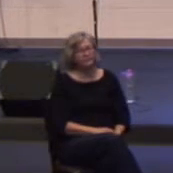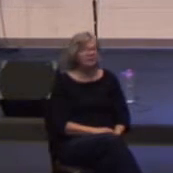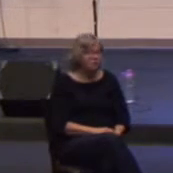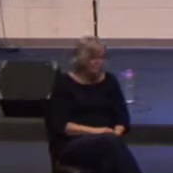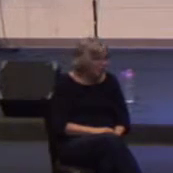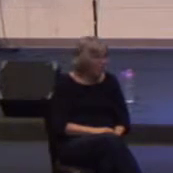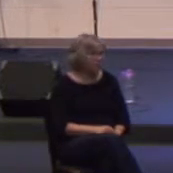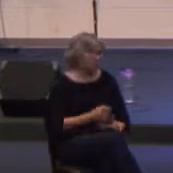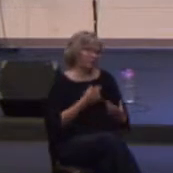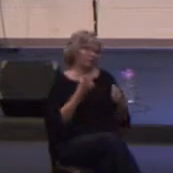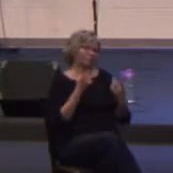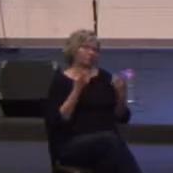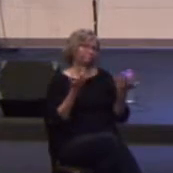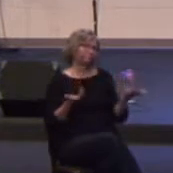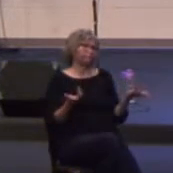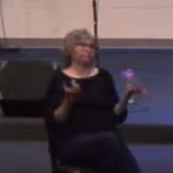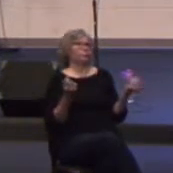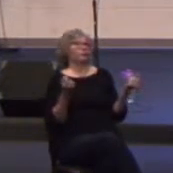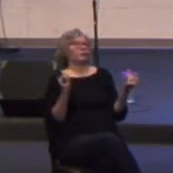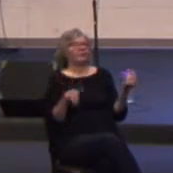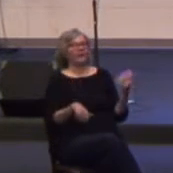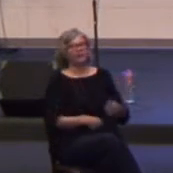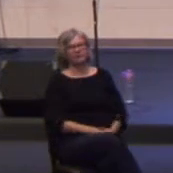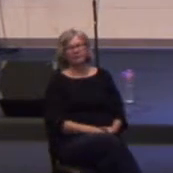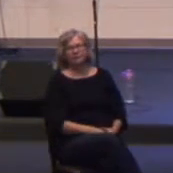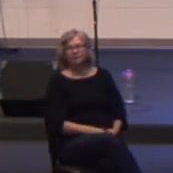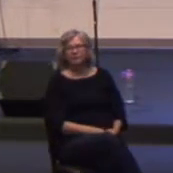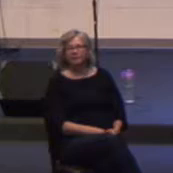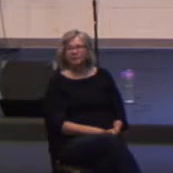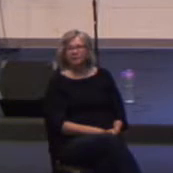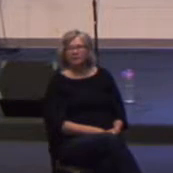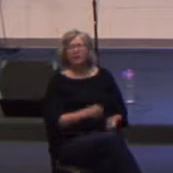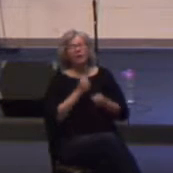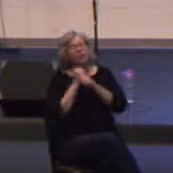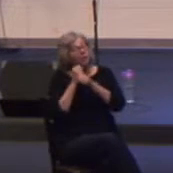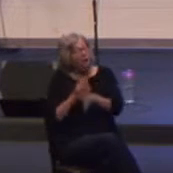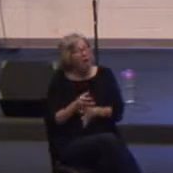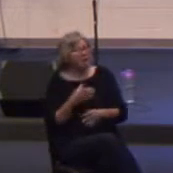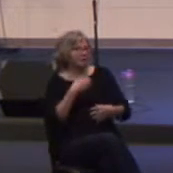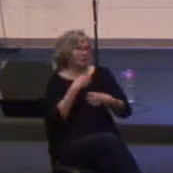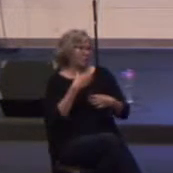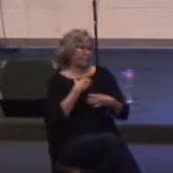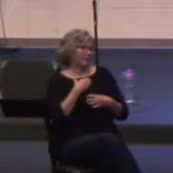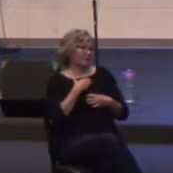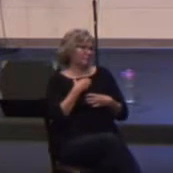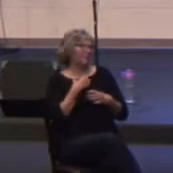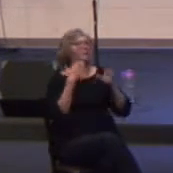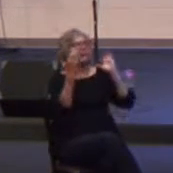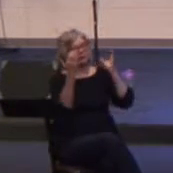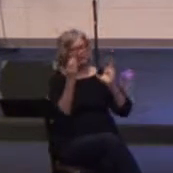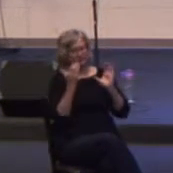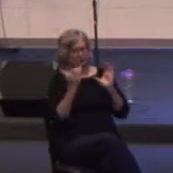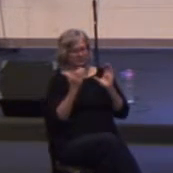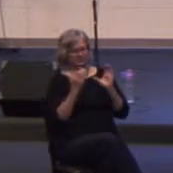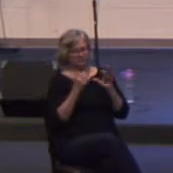so what do we do with that? We said the cause of grumbling is comparison. There's no